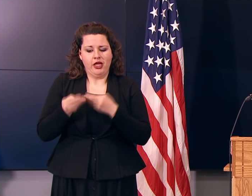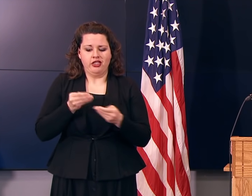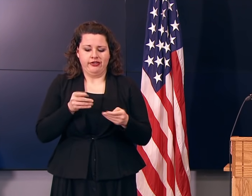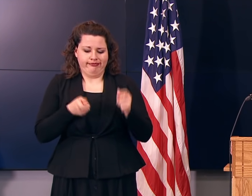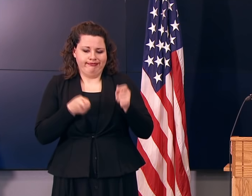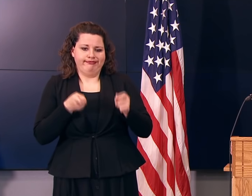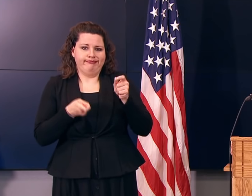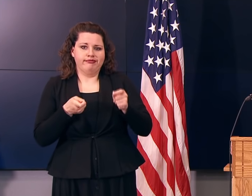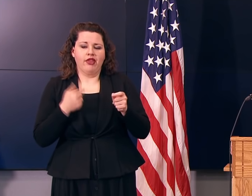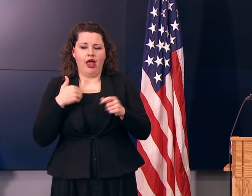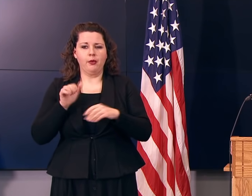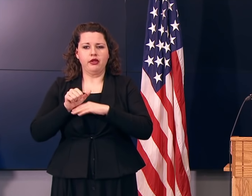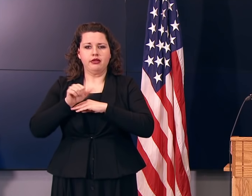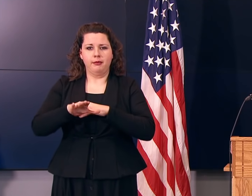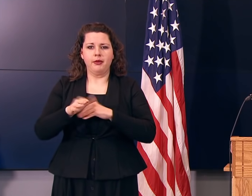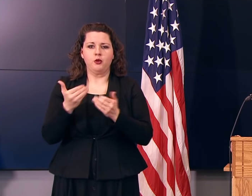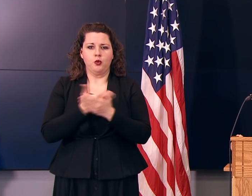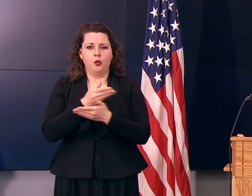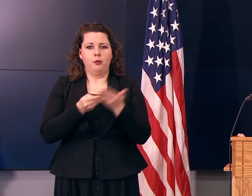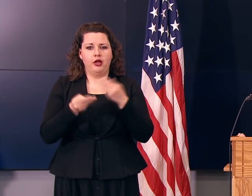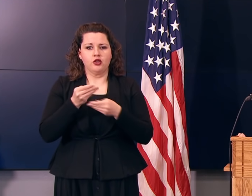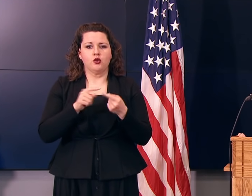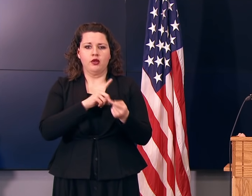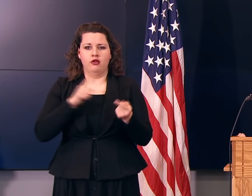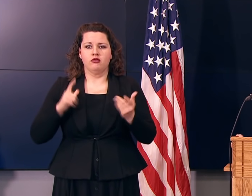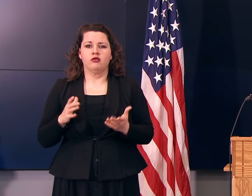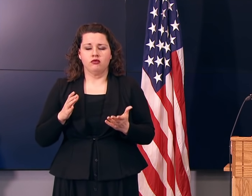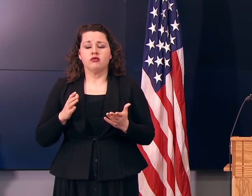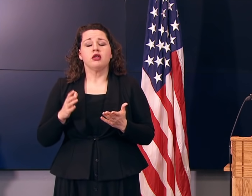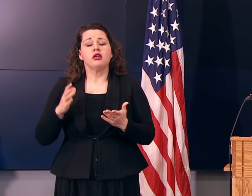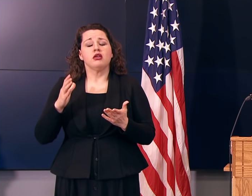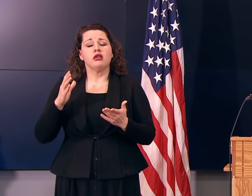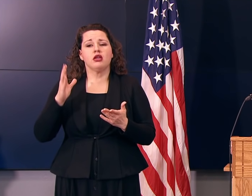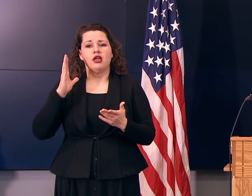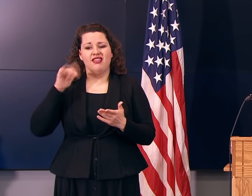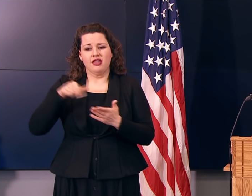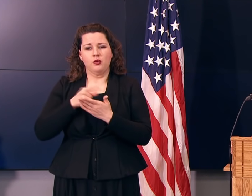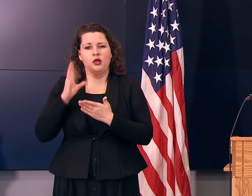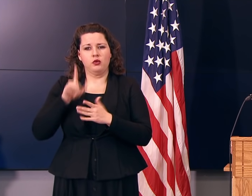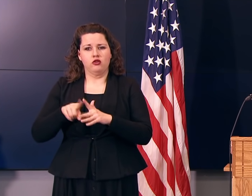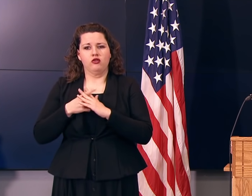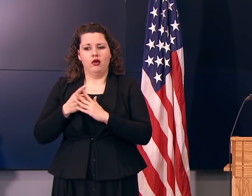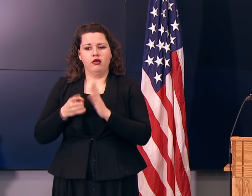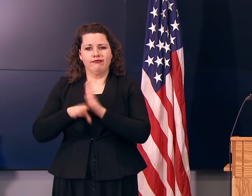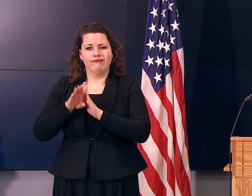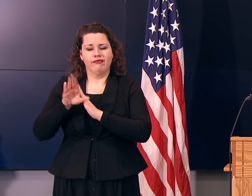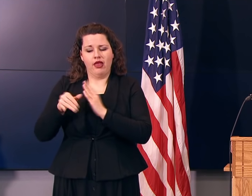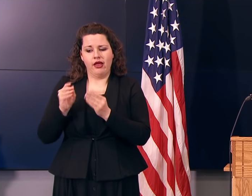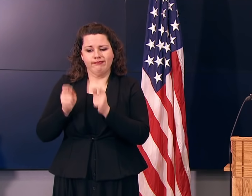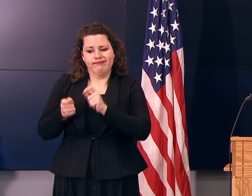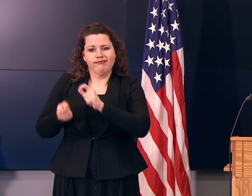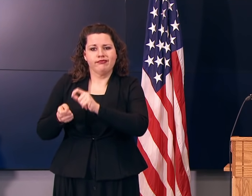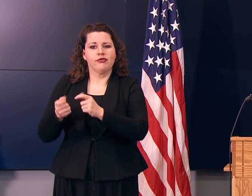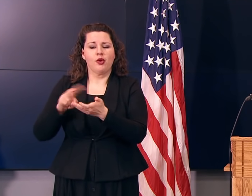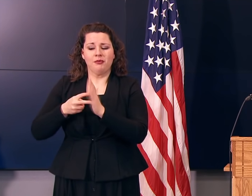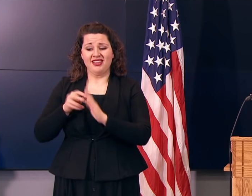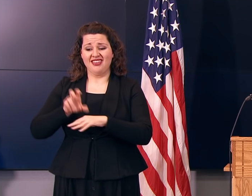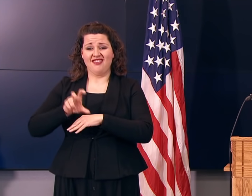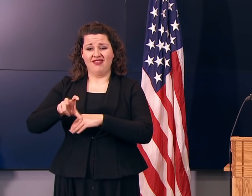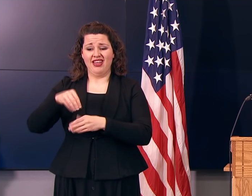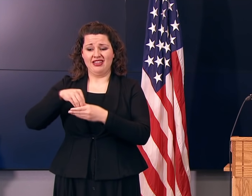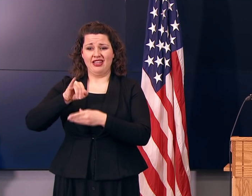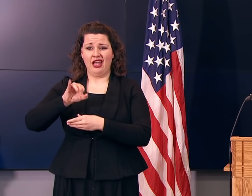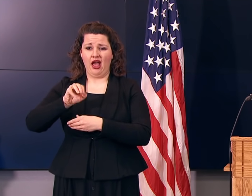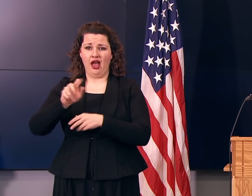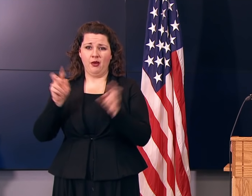be resubmitting a new budget to the legislature, and we're going to begin working on that this week. So that probably means that Invest in Iowa is going to have to be